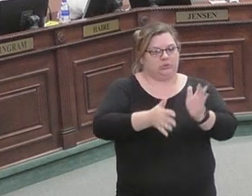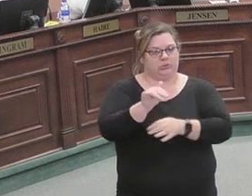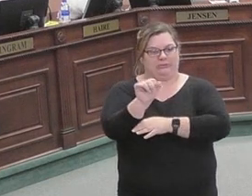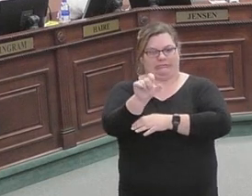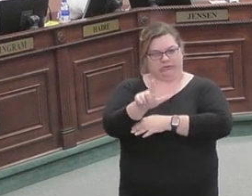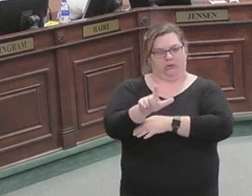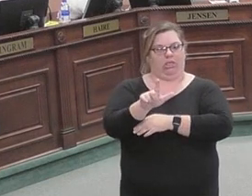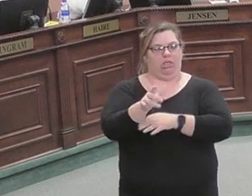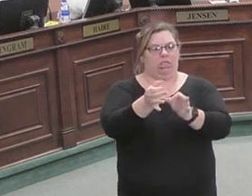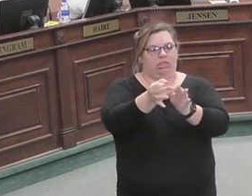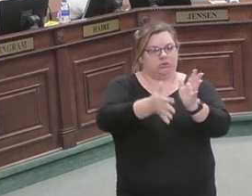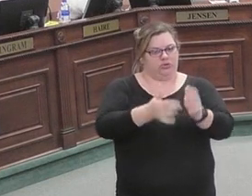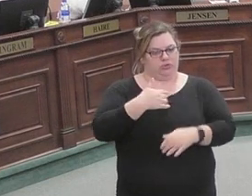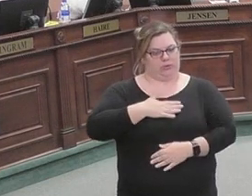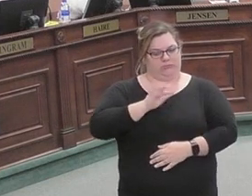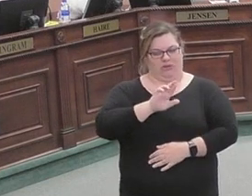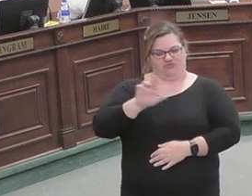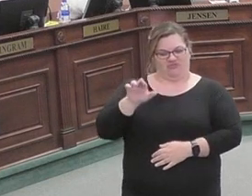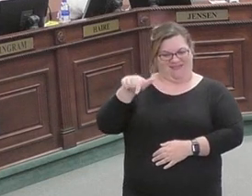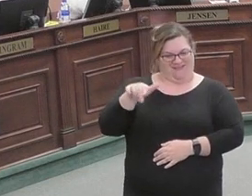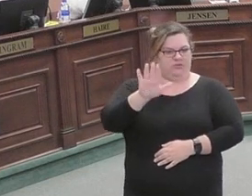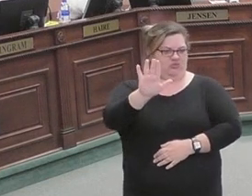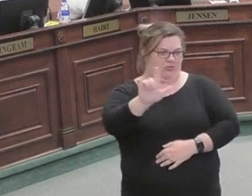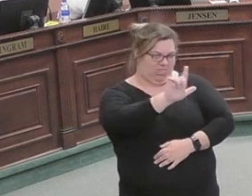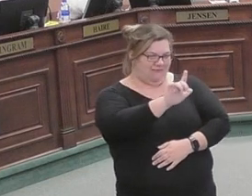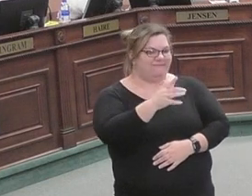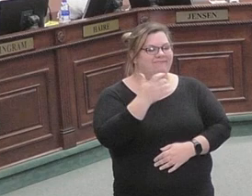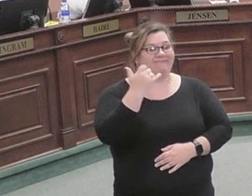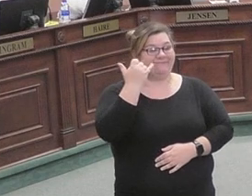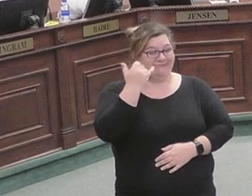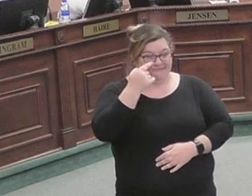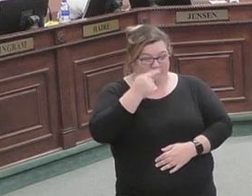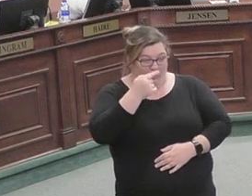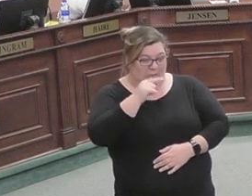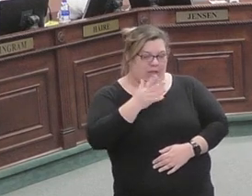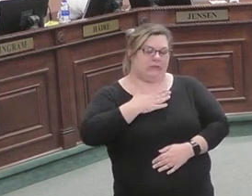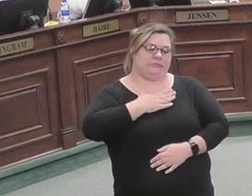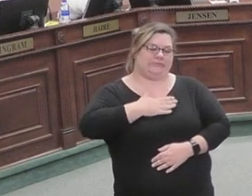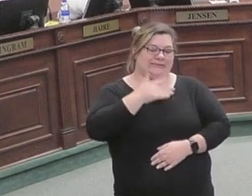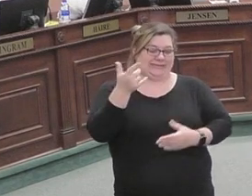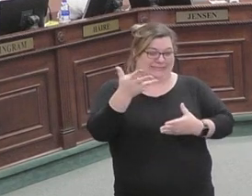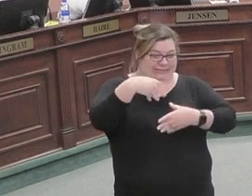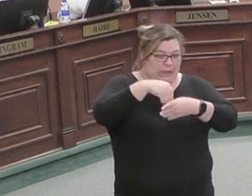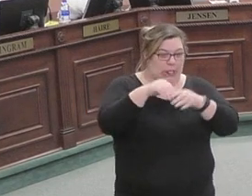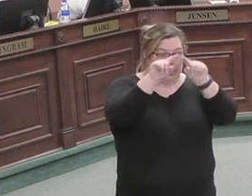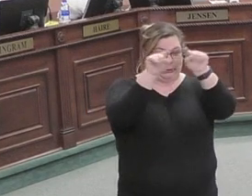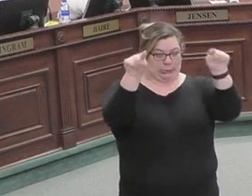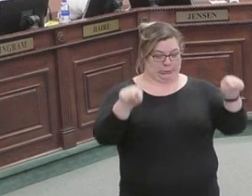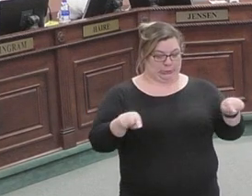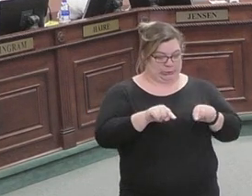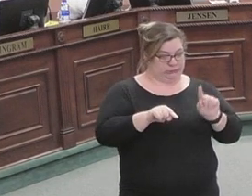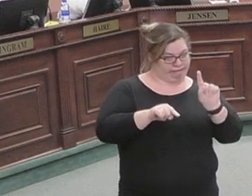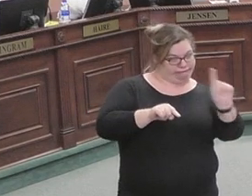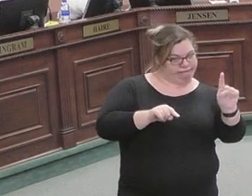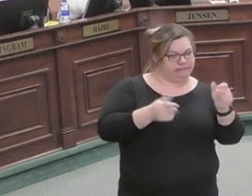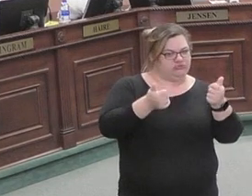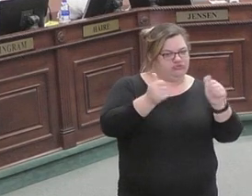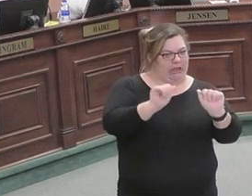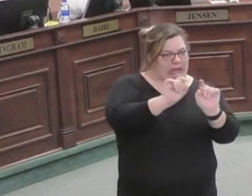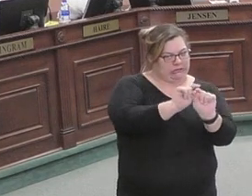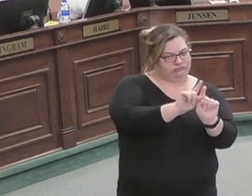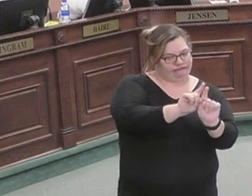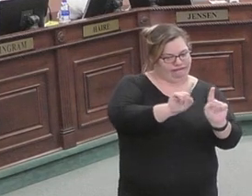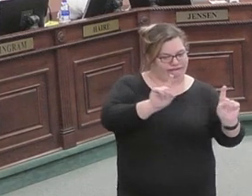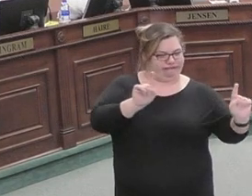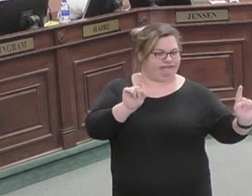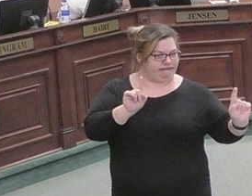Language interpreter off to my right, your left. If you could, folks, include her in your shot. We're trying to keep the social distancing thing going on here,